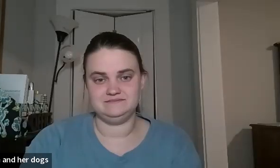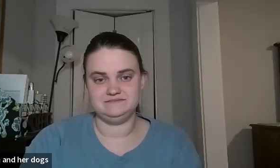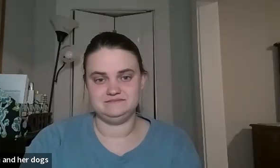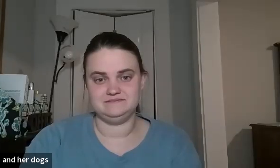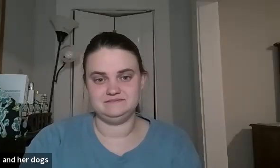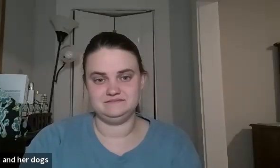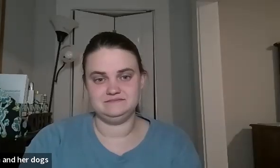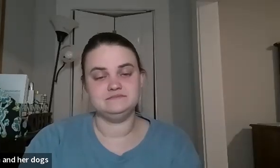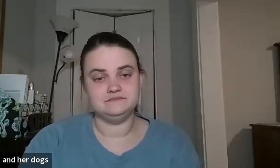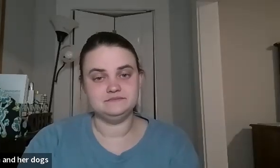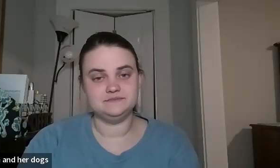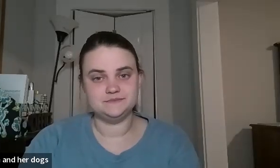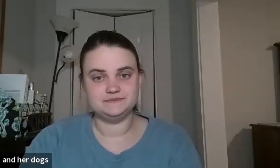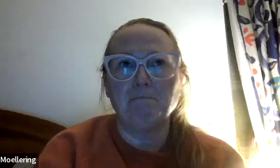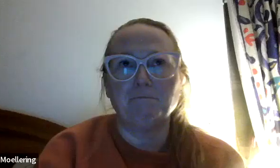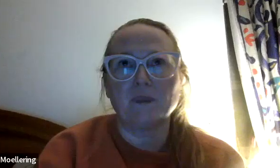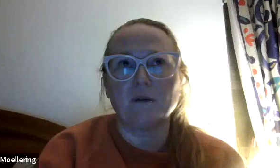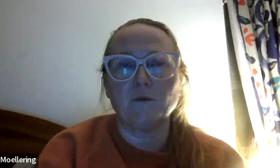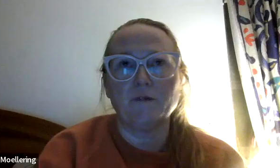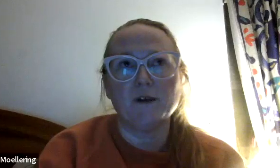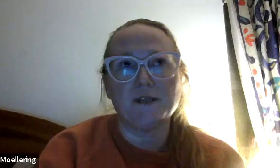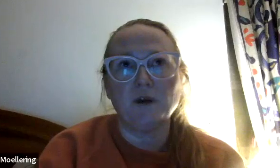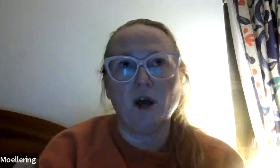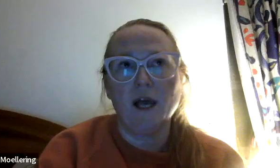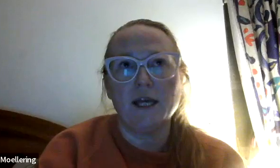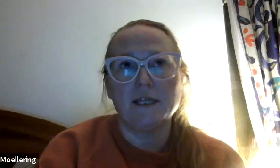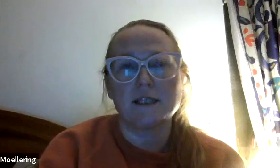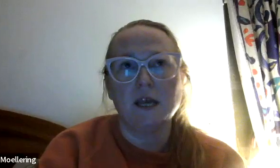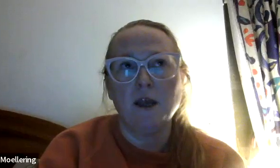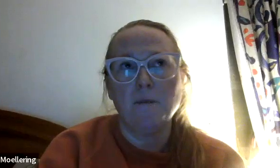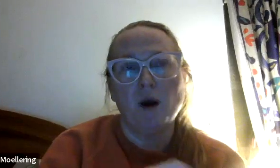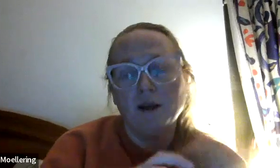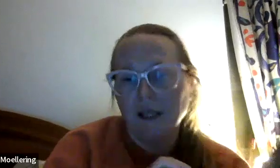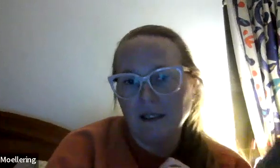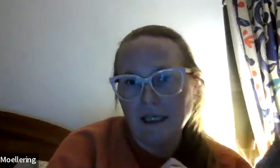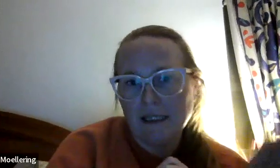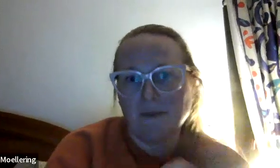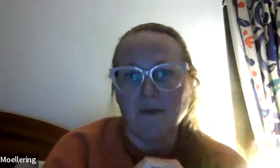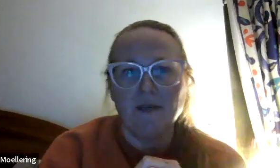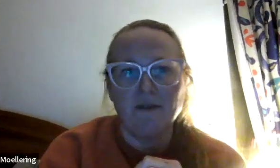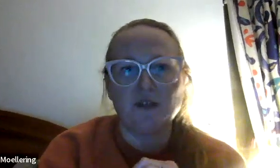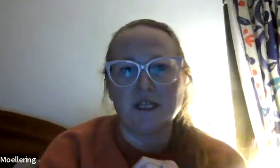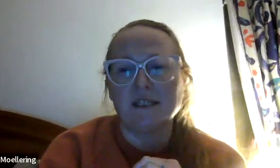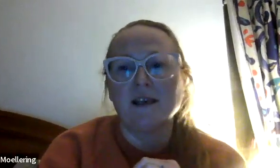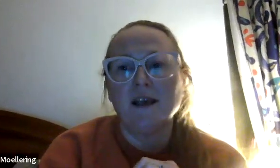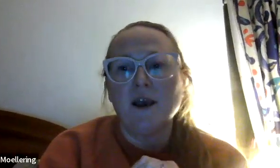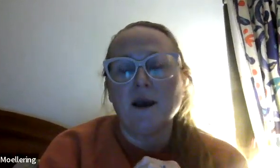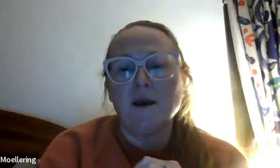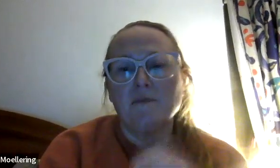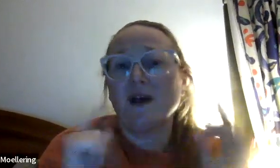dictionaries or workbooks, but we've also got some online things that might be of interest. The other